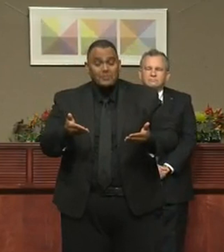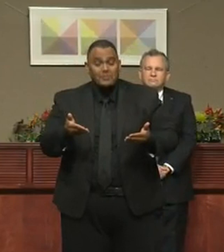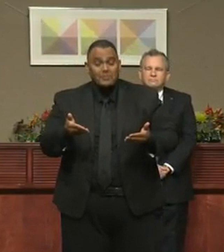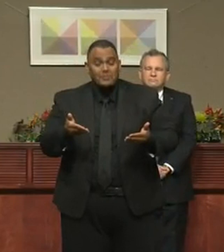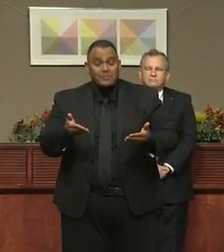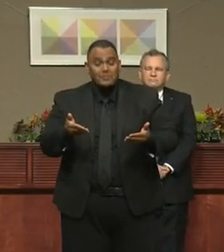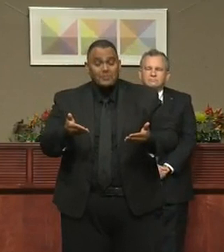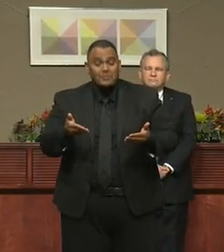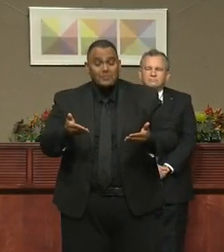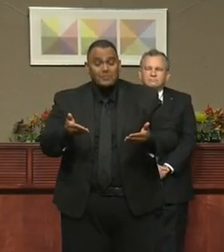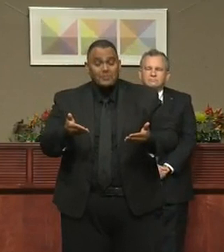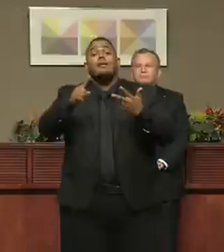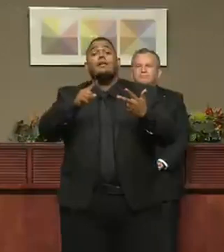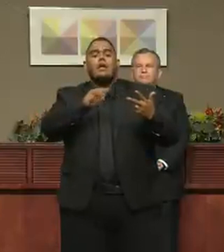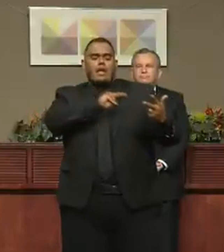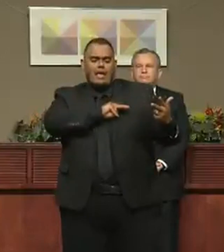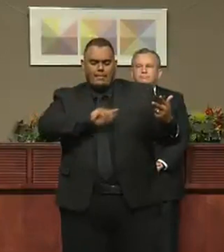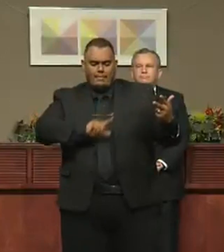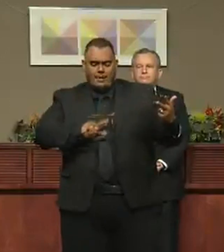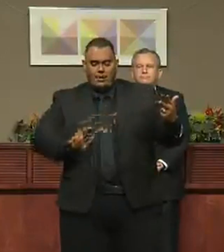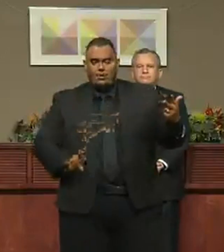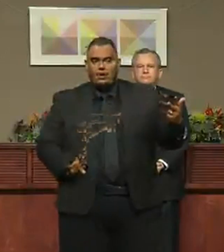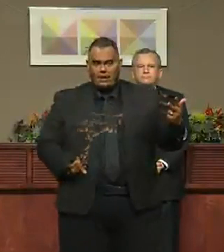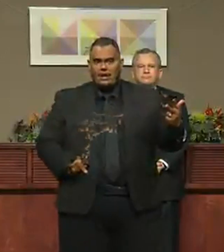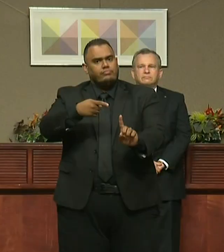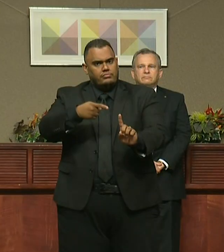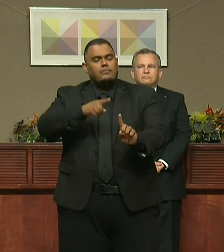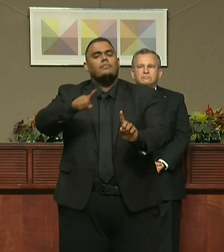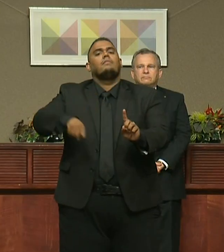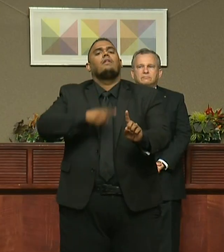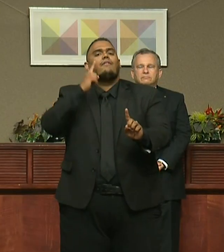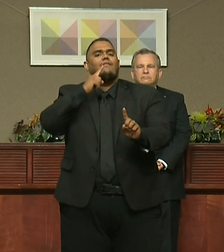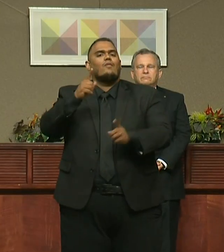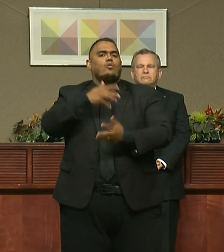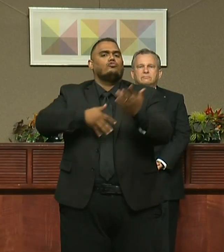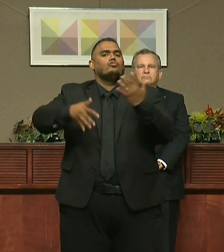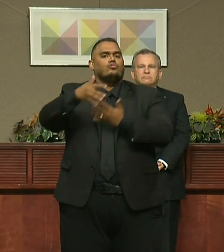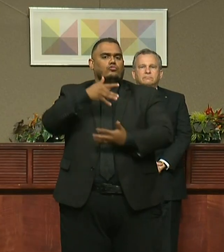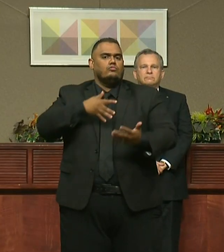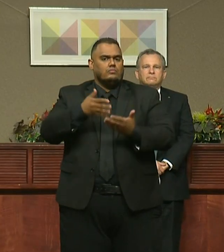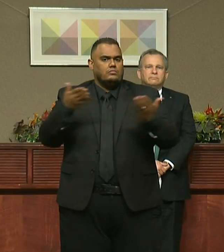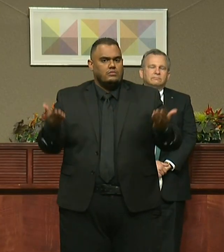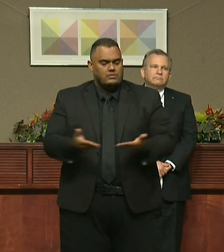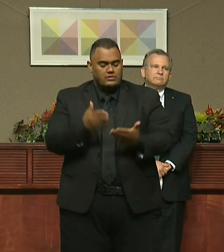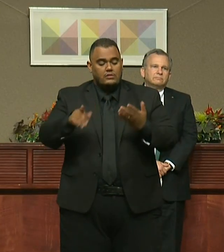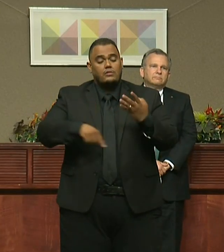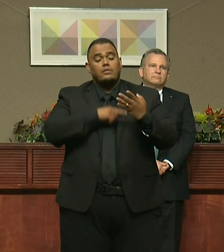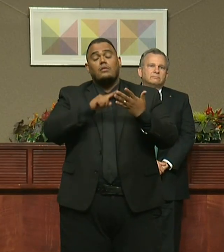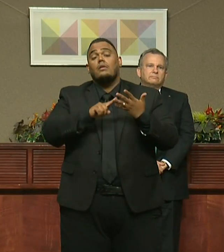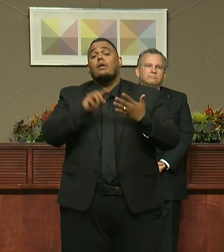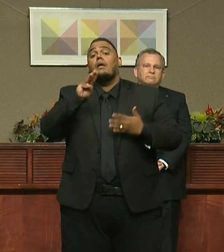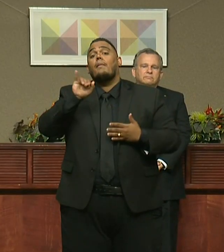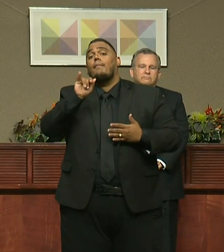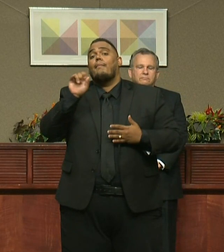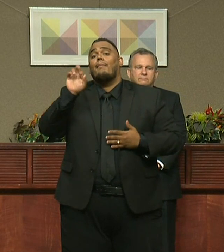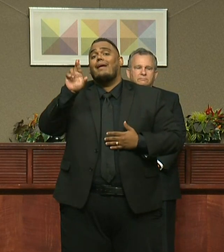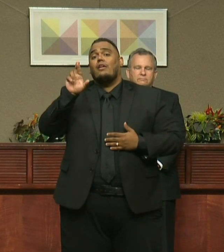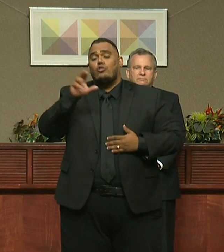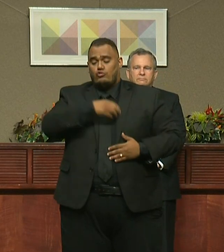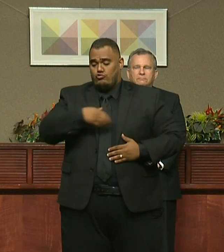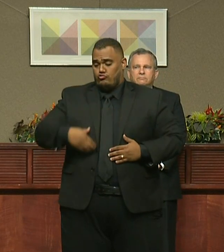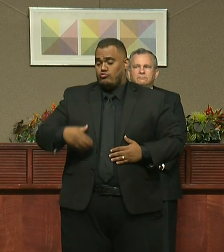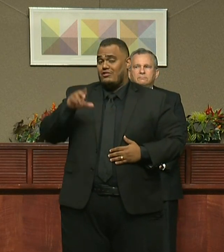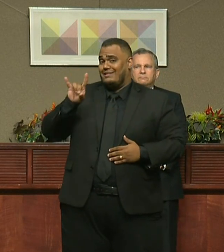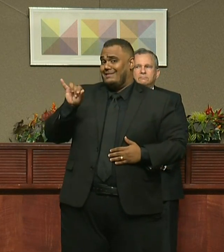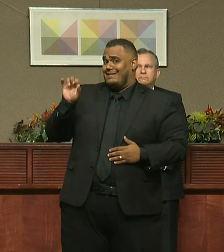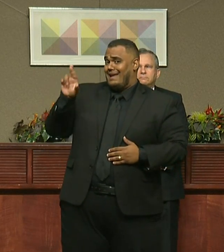as it relates to what's happening with our social climate here in Orange County. Mayor Buddy Dyer is also here, and we will discuss activity in the city as